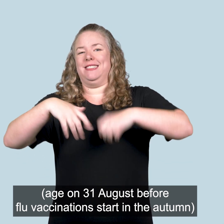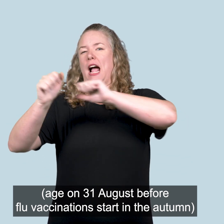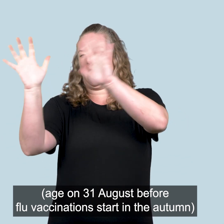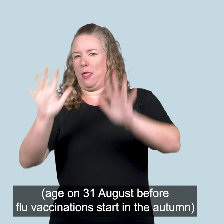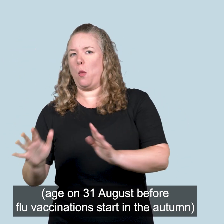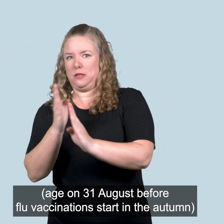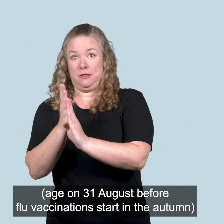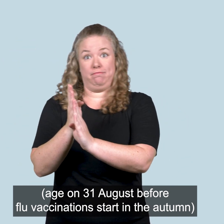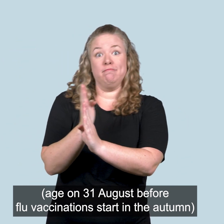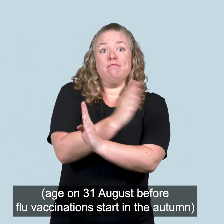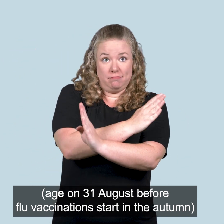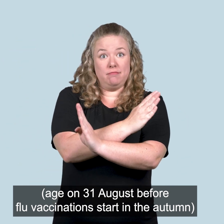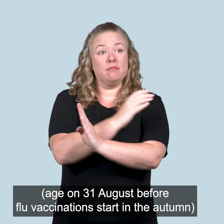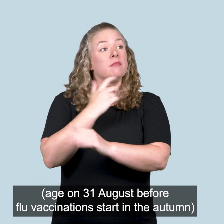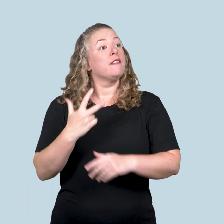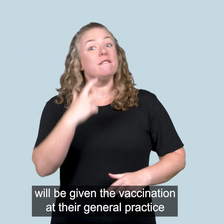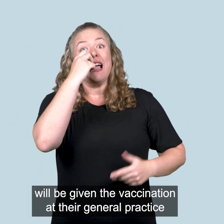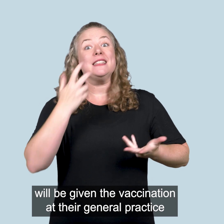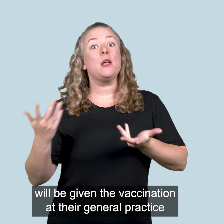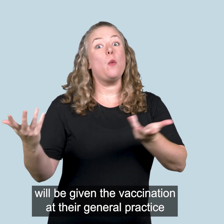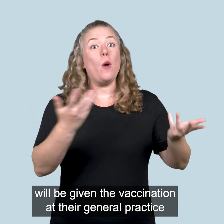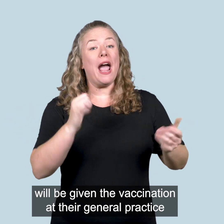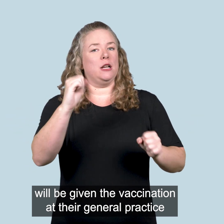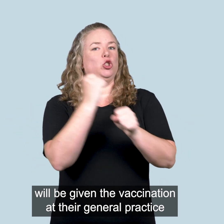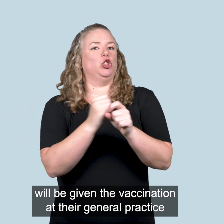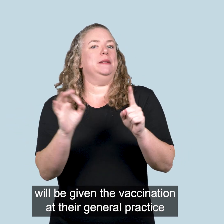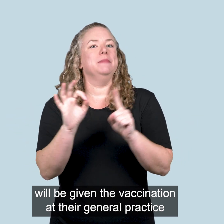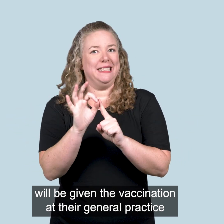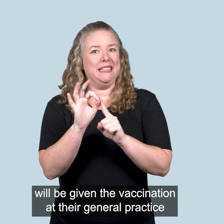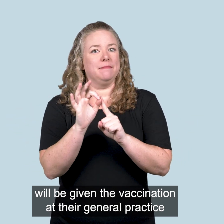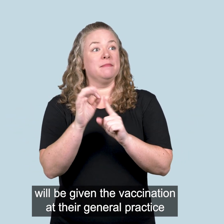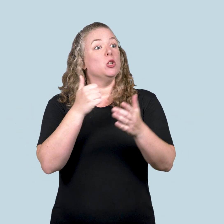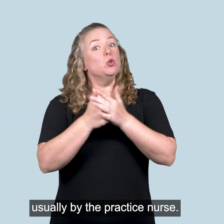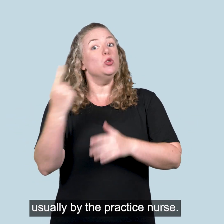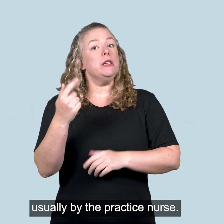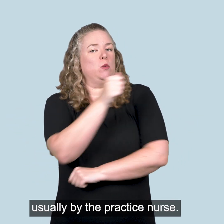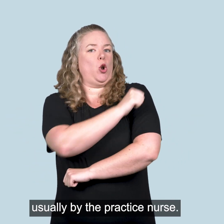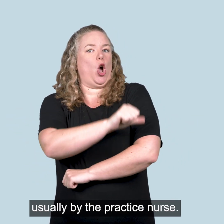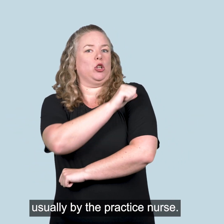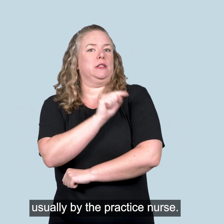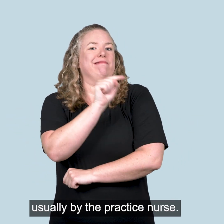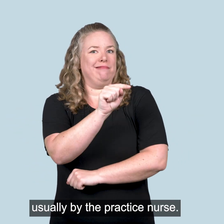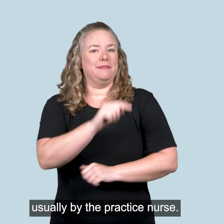autumn, will be given the vaccination at their general practice, usually by the practice